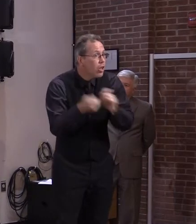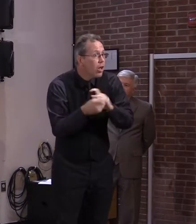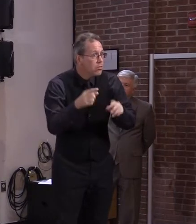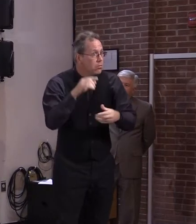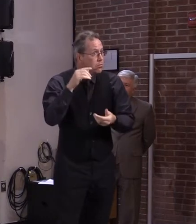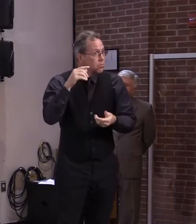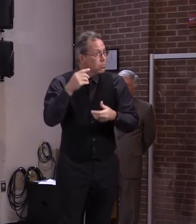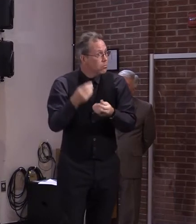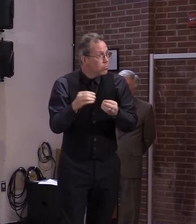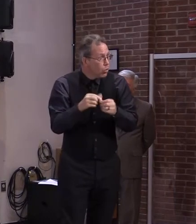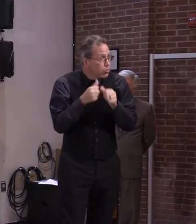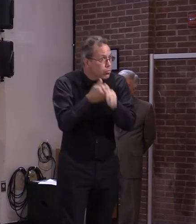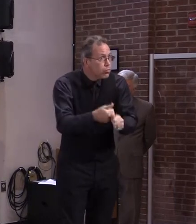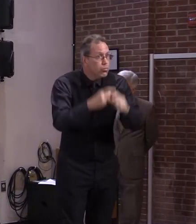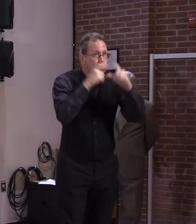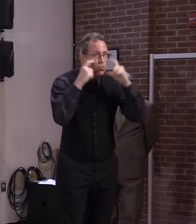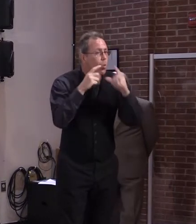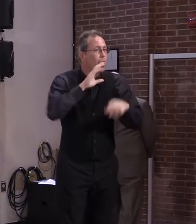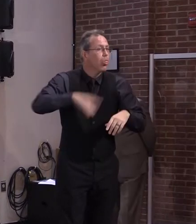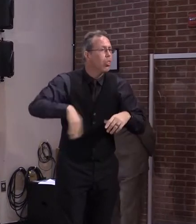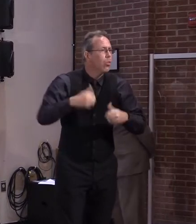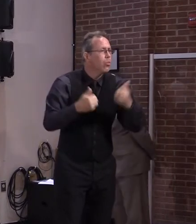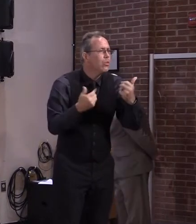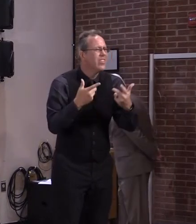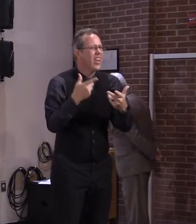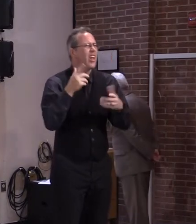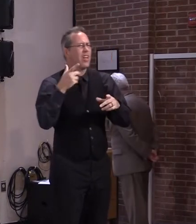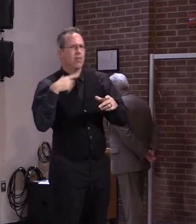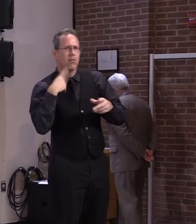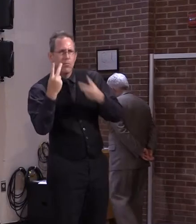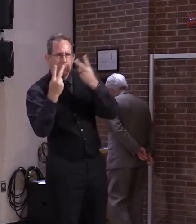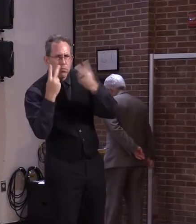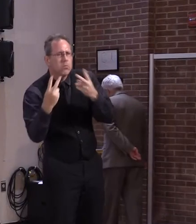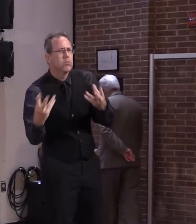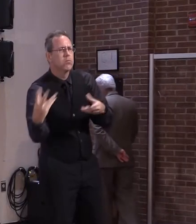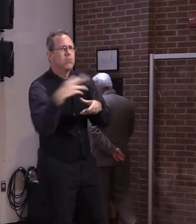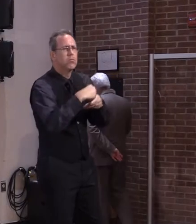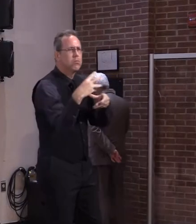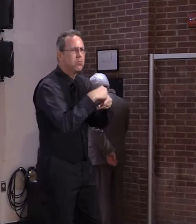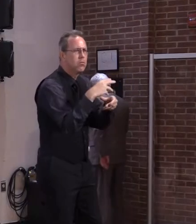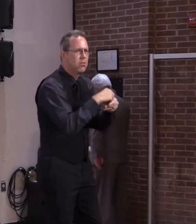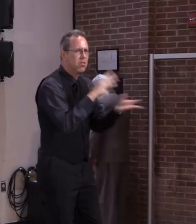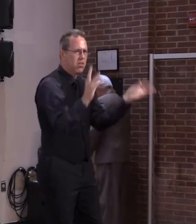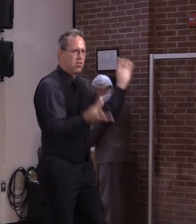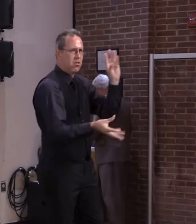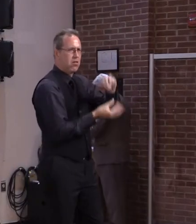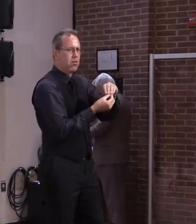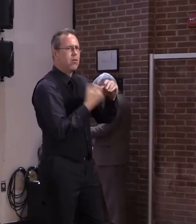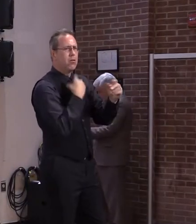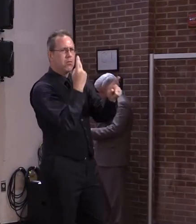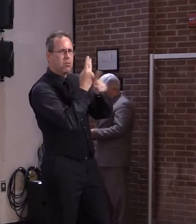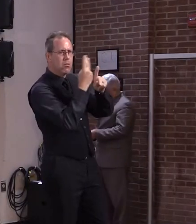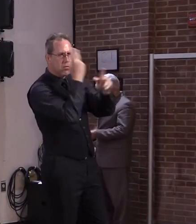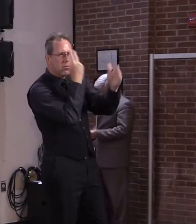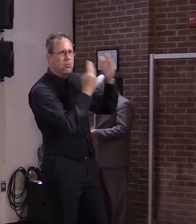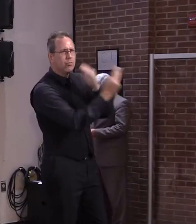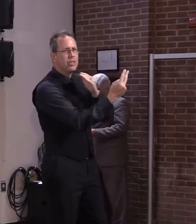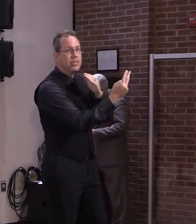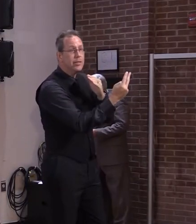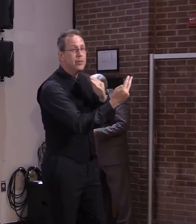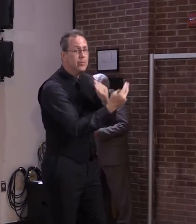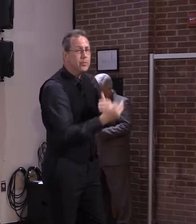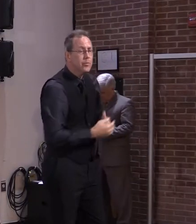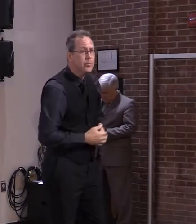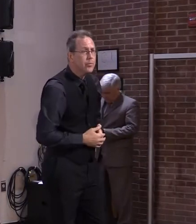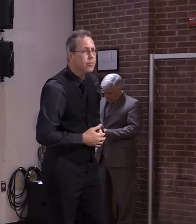together, then it's easy for us to say this is the trajectory and this is the trend. And they had all been lining up for the last,